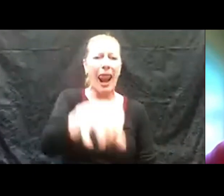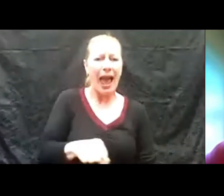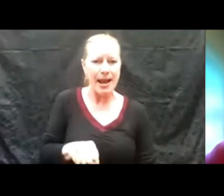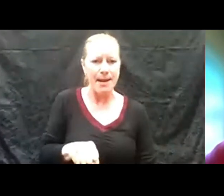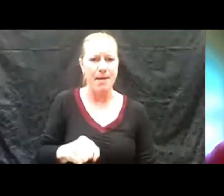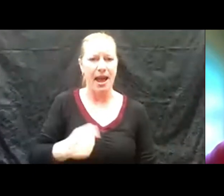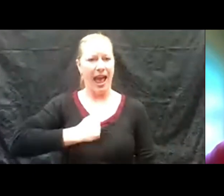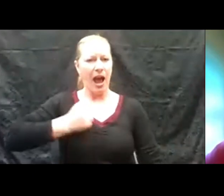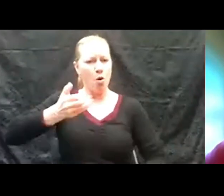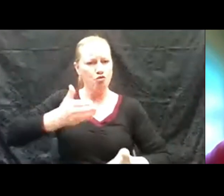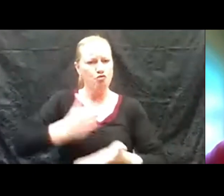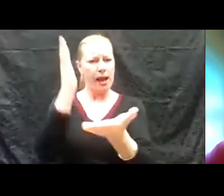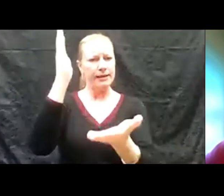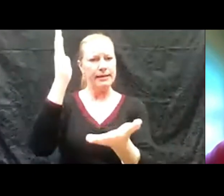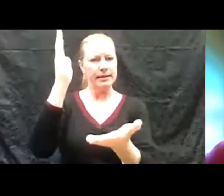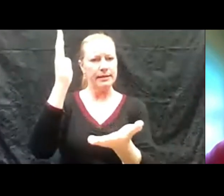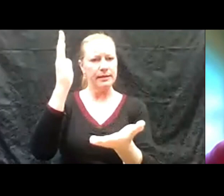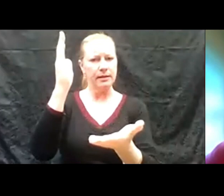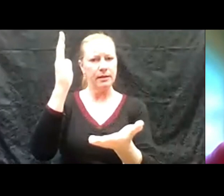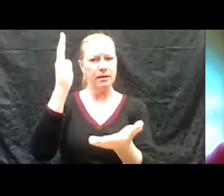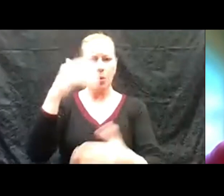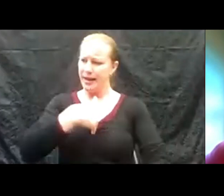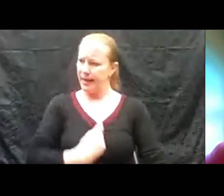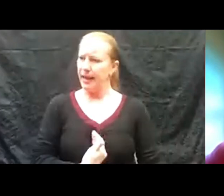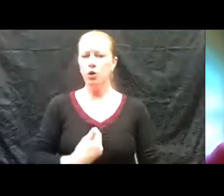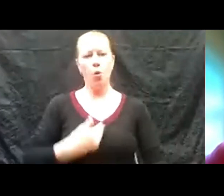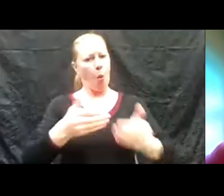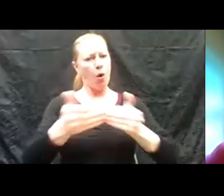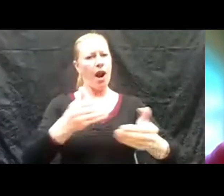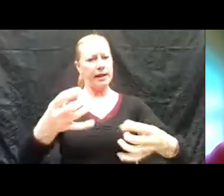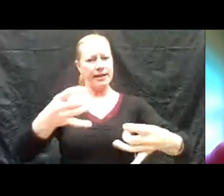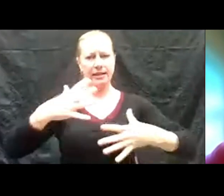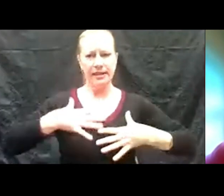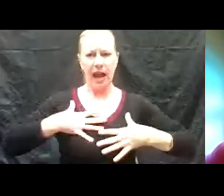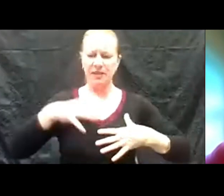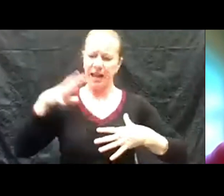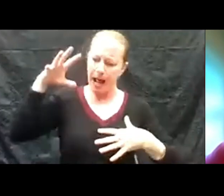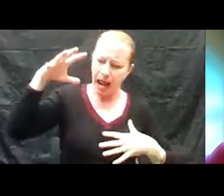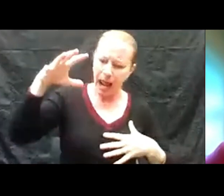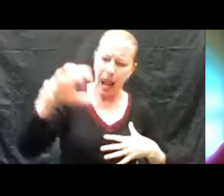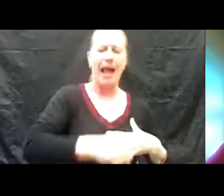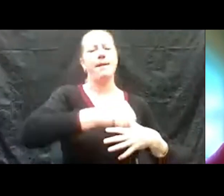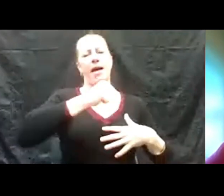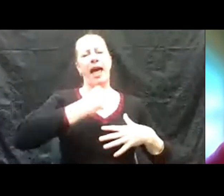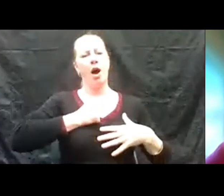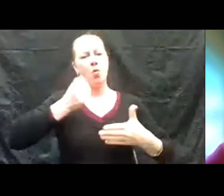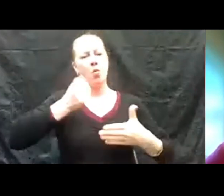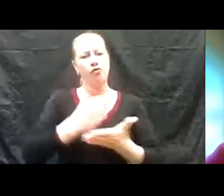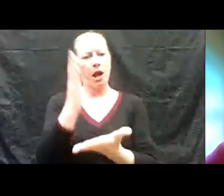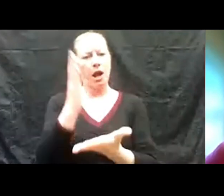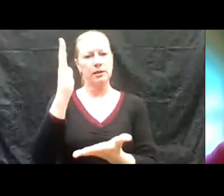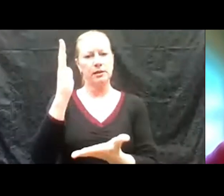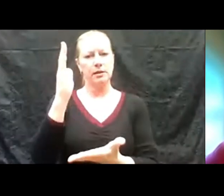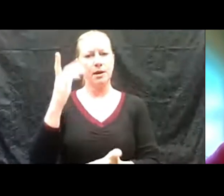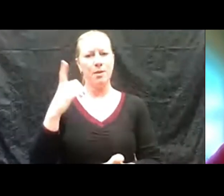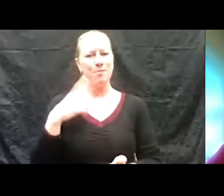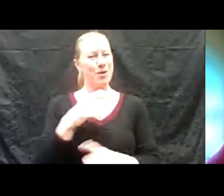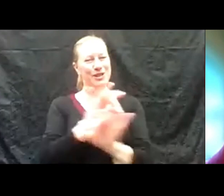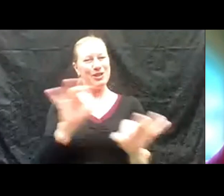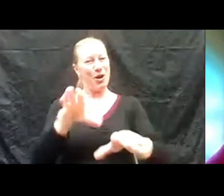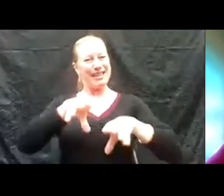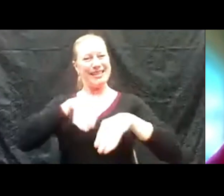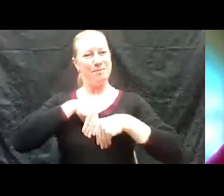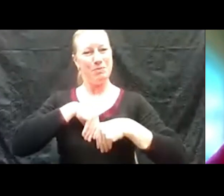rights, We need to organize ourselves and claim our rights, because it's no longer